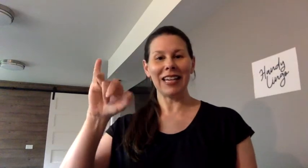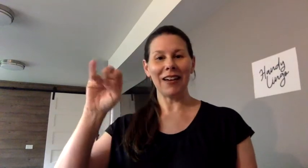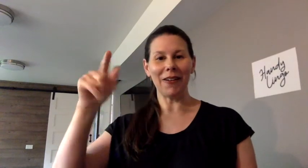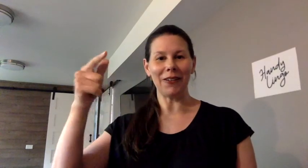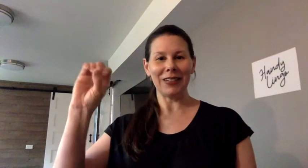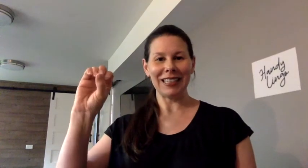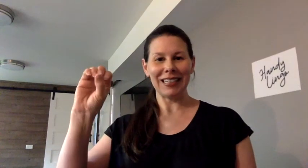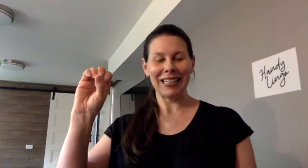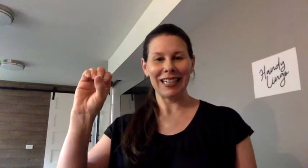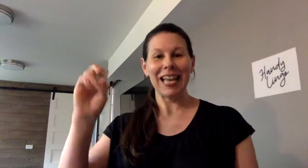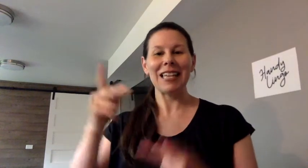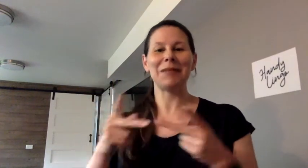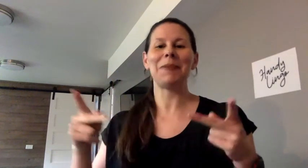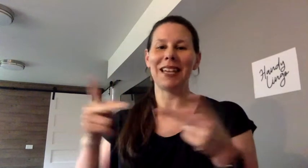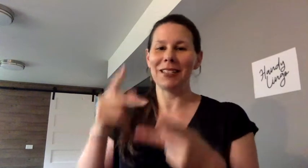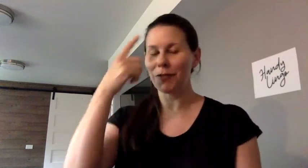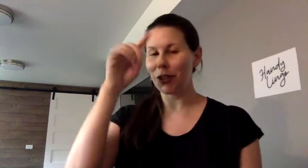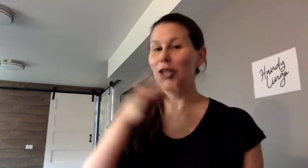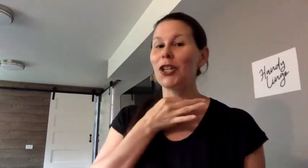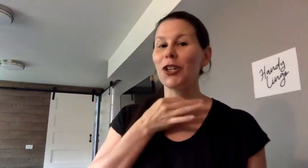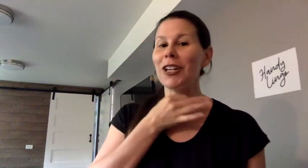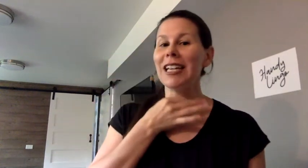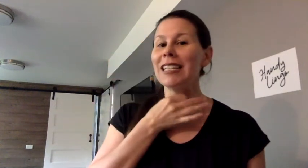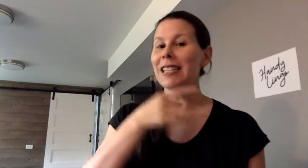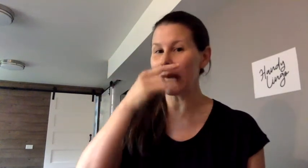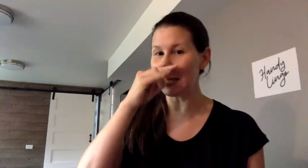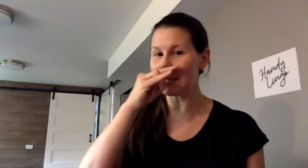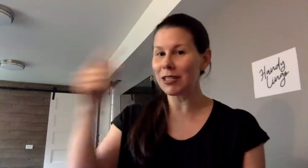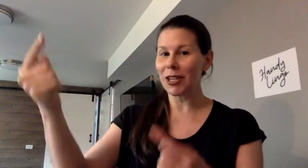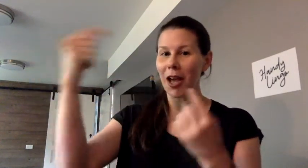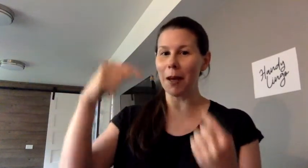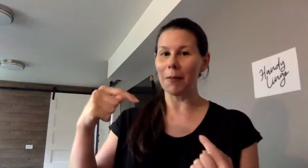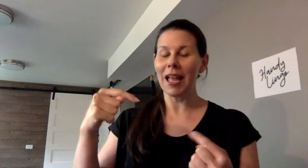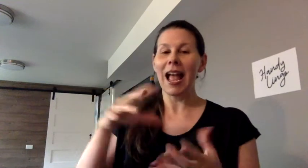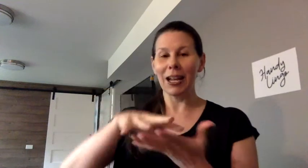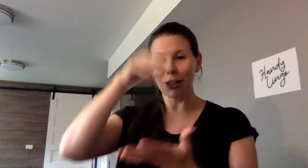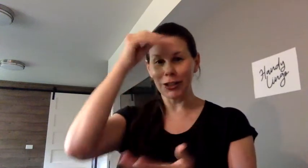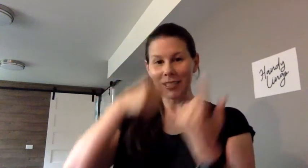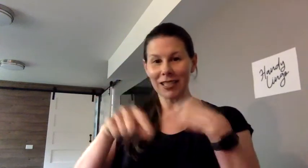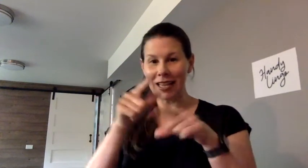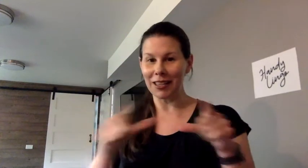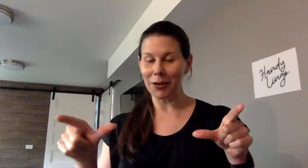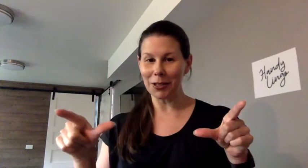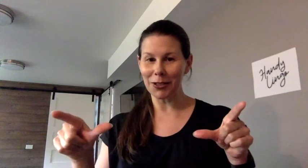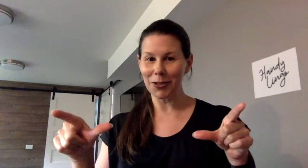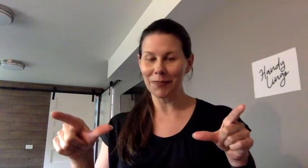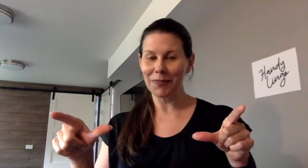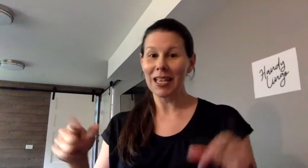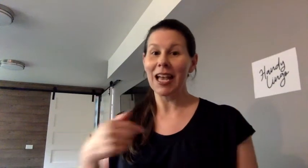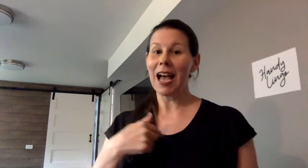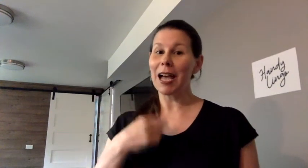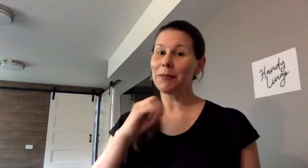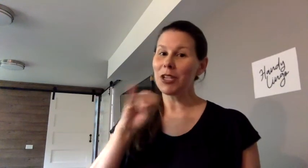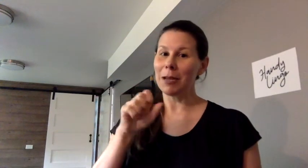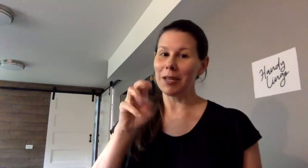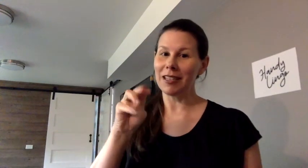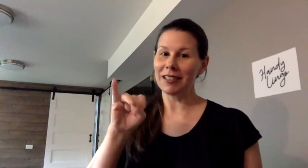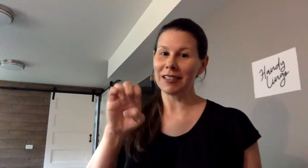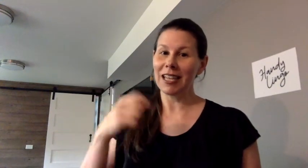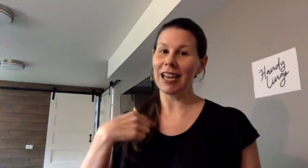Lingo is a place for curious kids to come and learn sign language. I'm Jamie, and